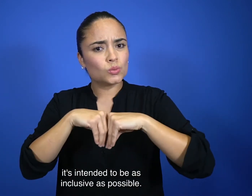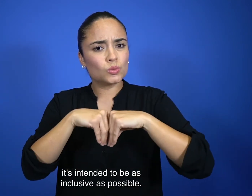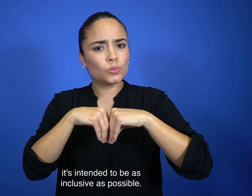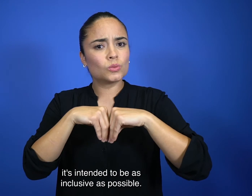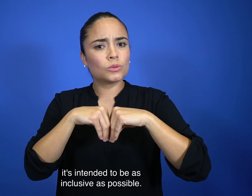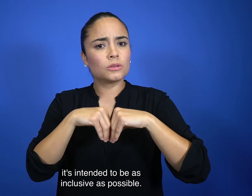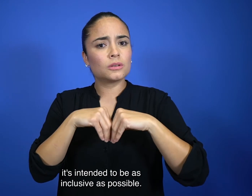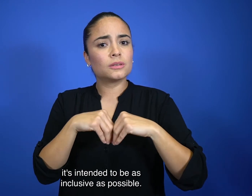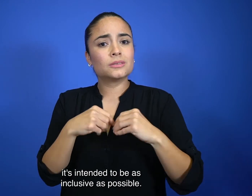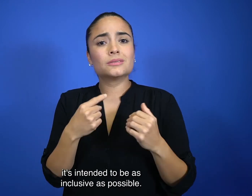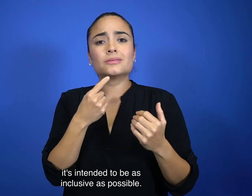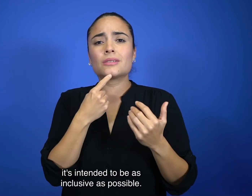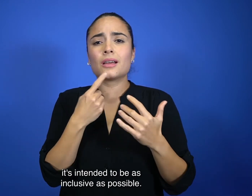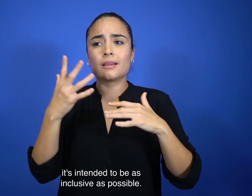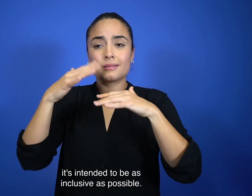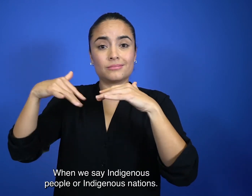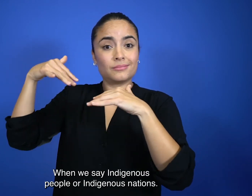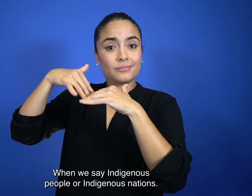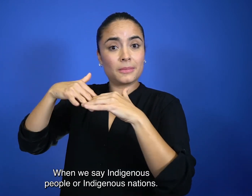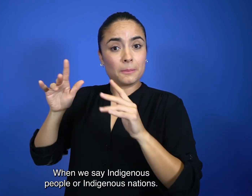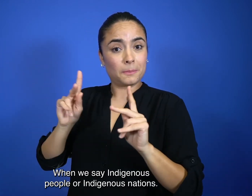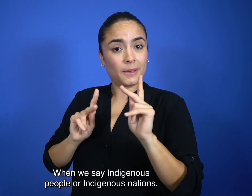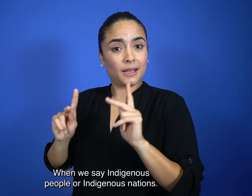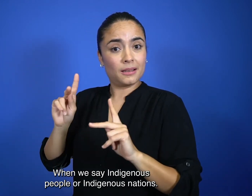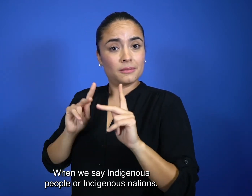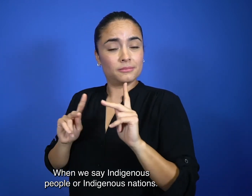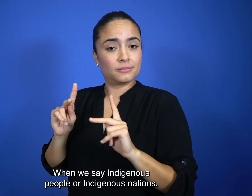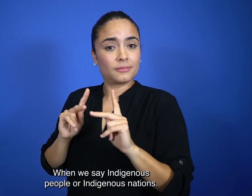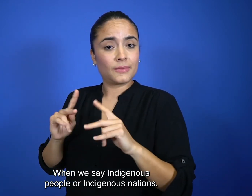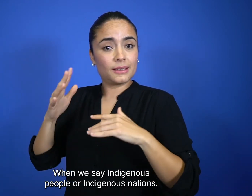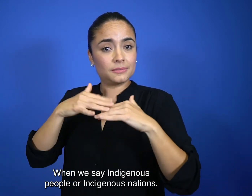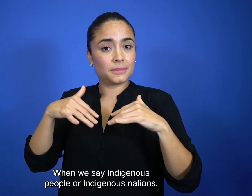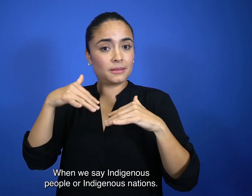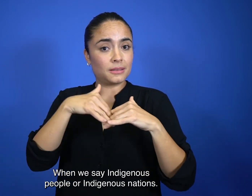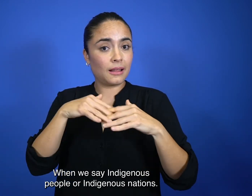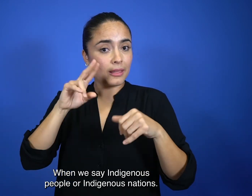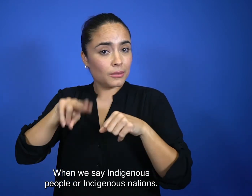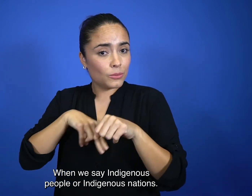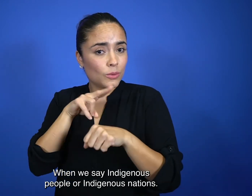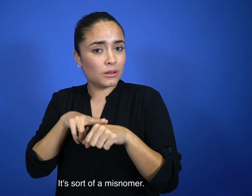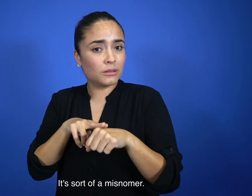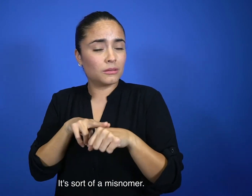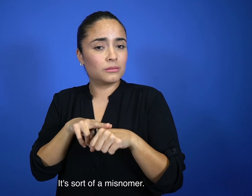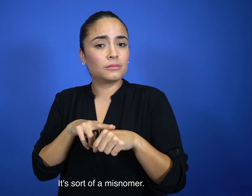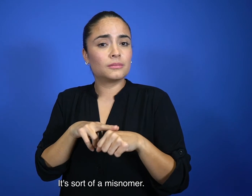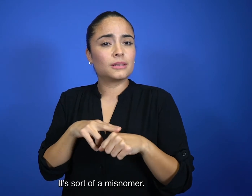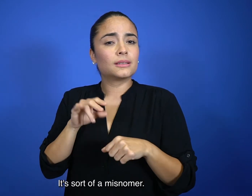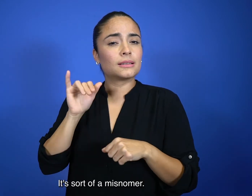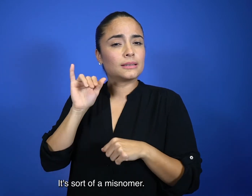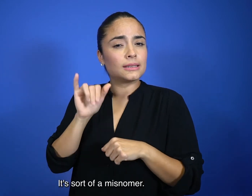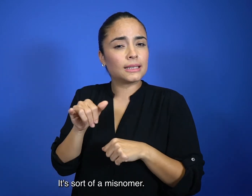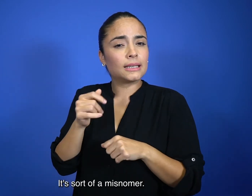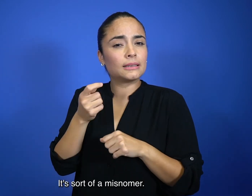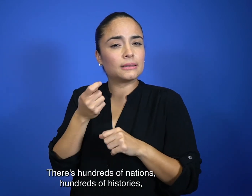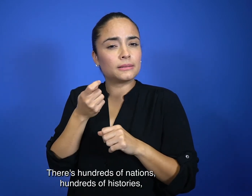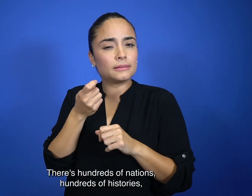as possible. When we say Indigenous people or Indigenous nations, it's sort of a misnomer.